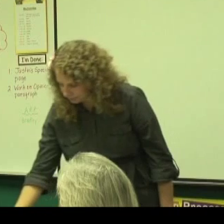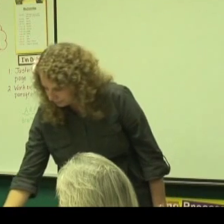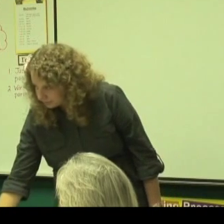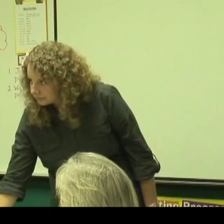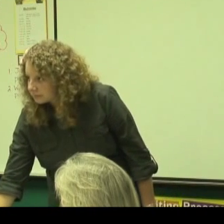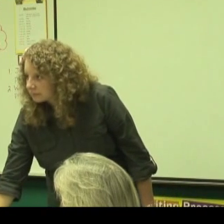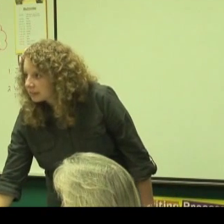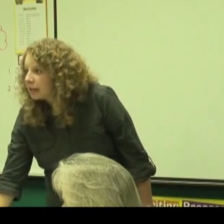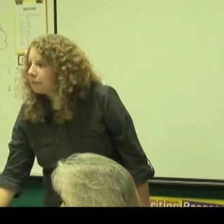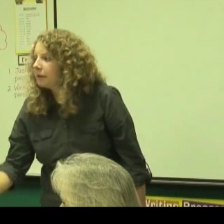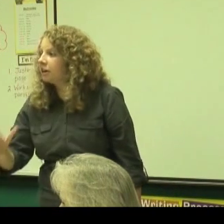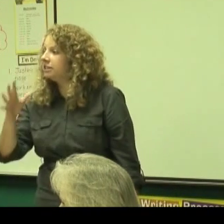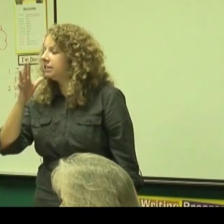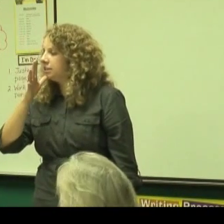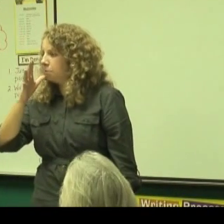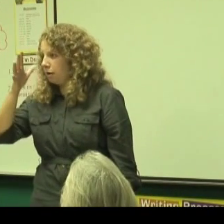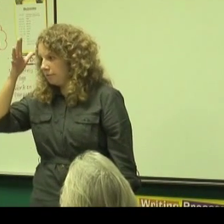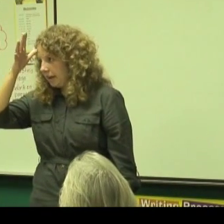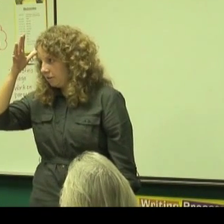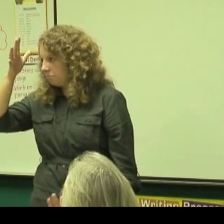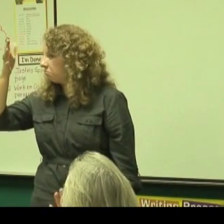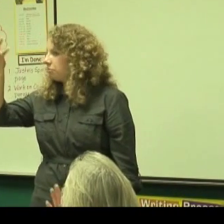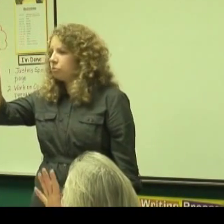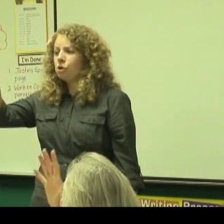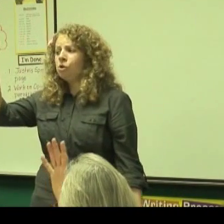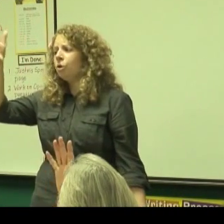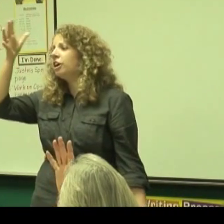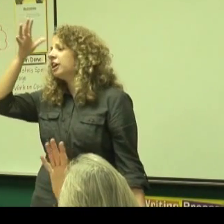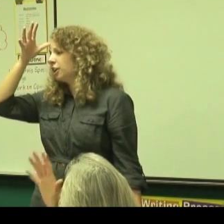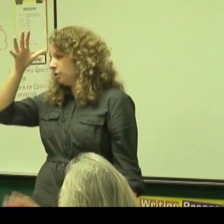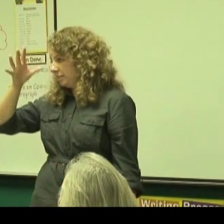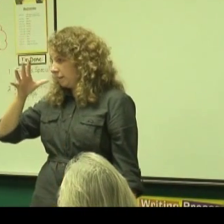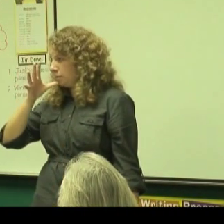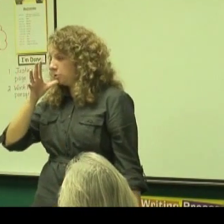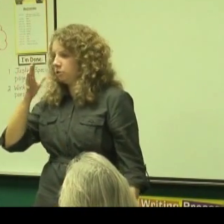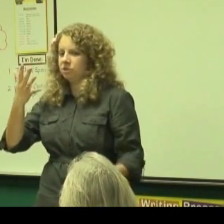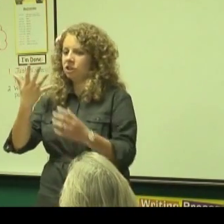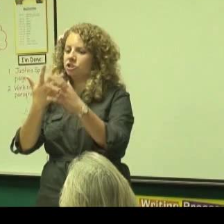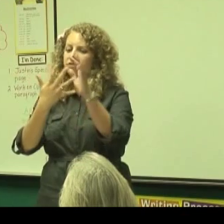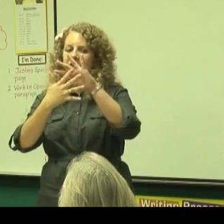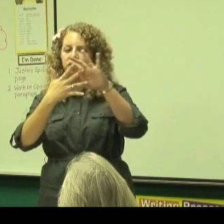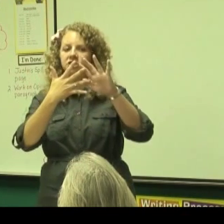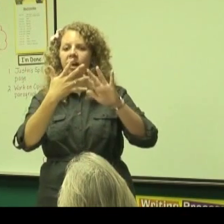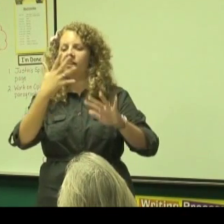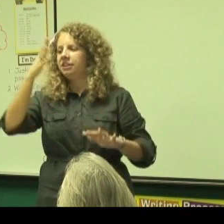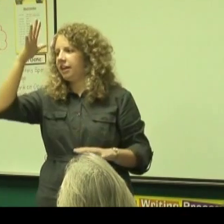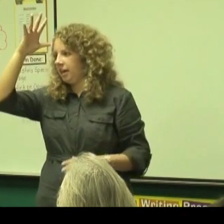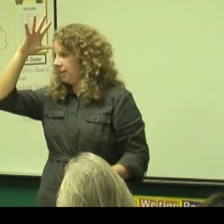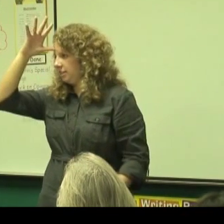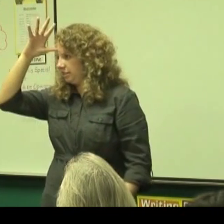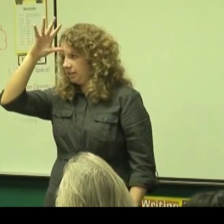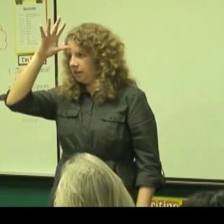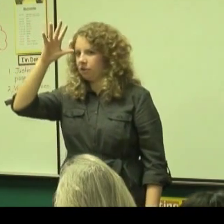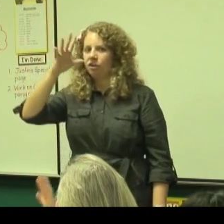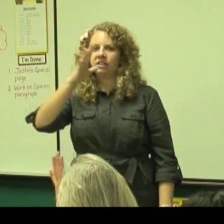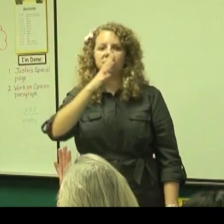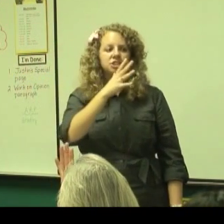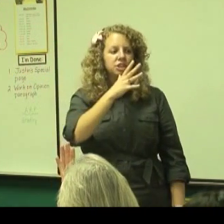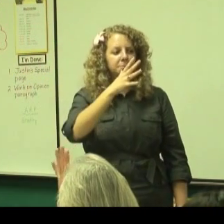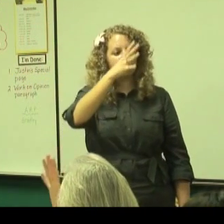Parents or? And parents is mom, dad. Or dad? Or you can go dad, mom, too. As long as your fingers are out like that and it's the correct hand shape like